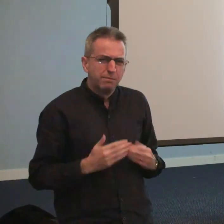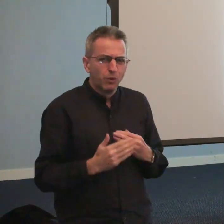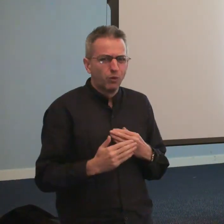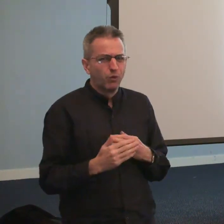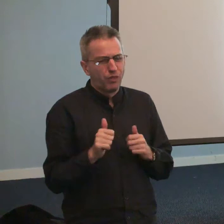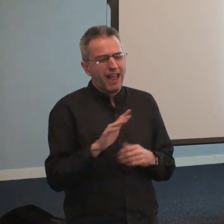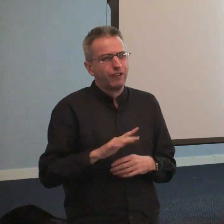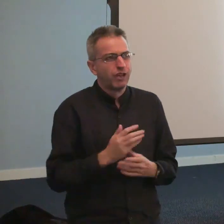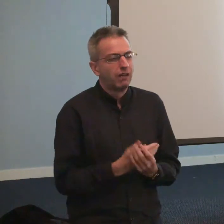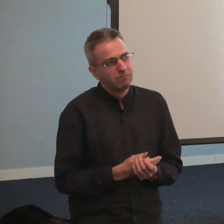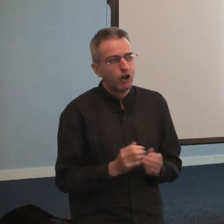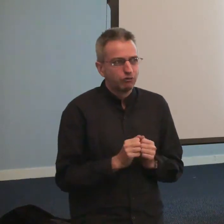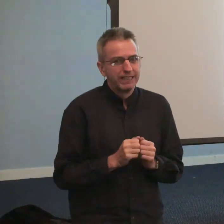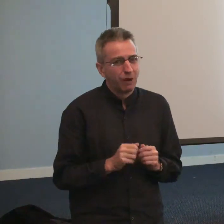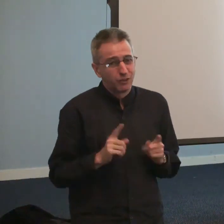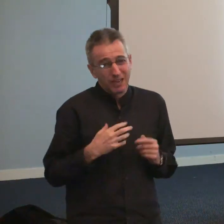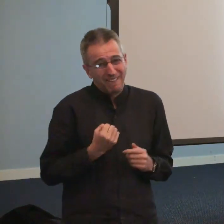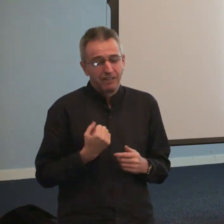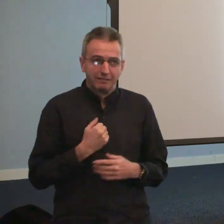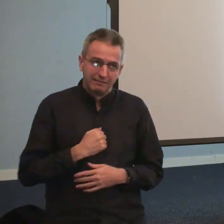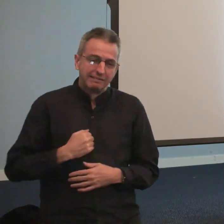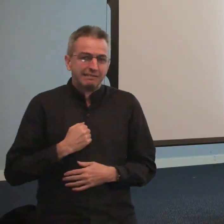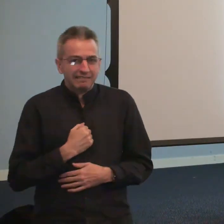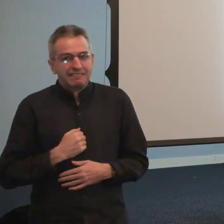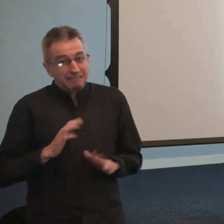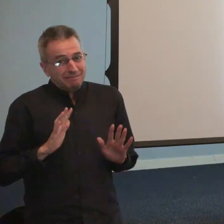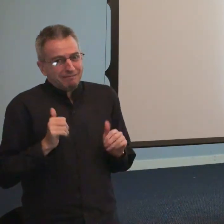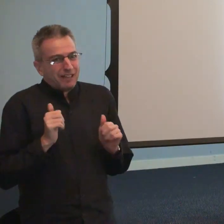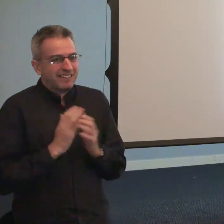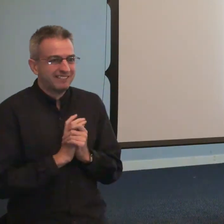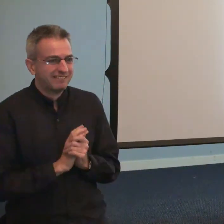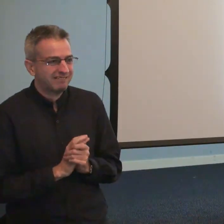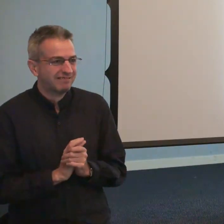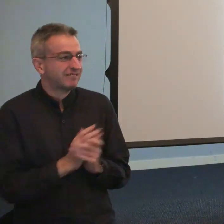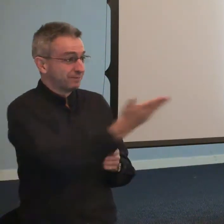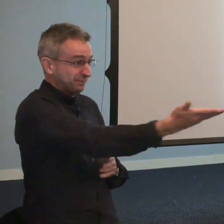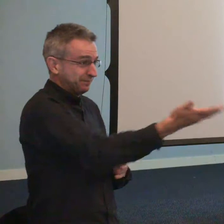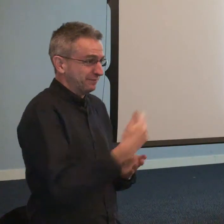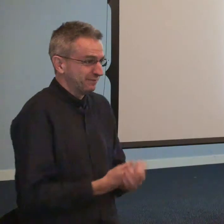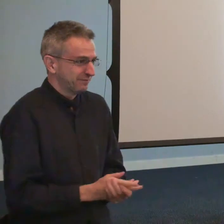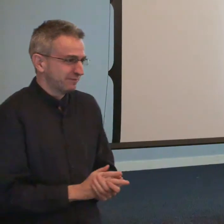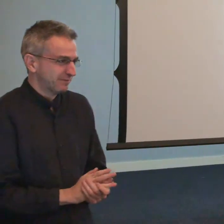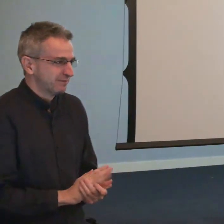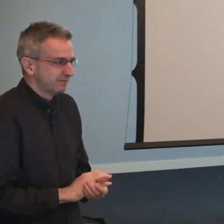But yes, I think it would be interesting to investigate that area further, but at the moment, I don't have the response. Sorry.